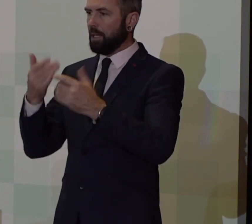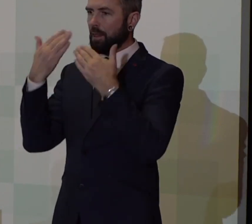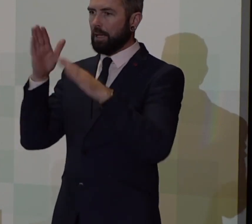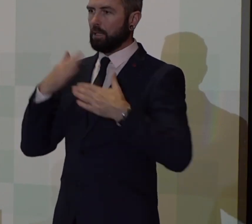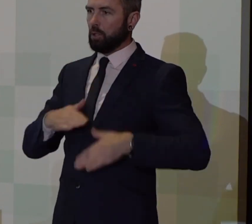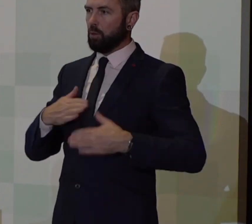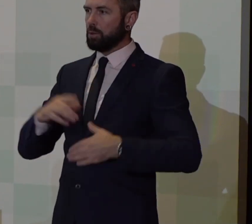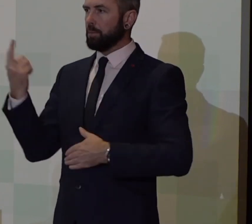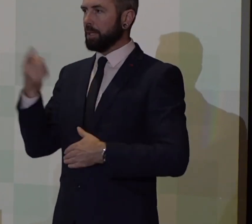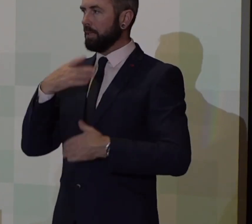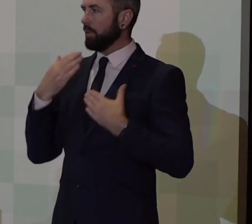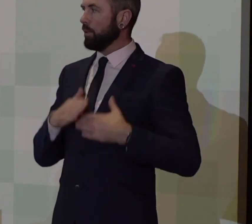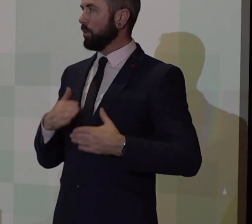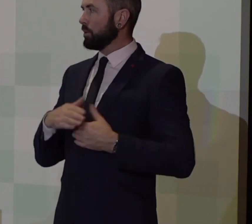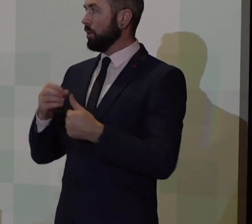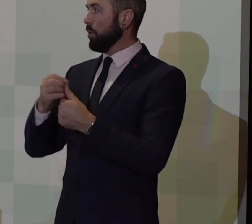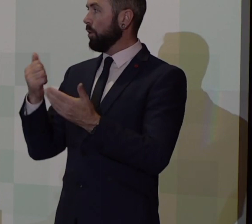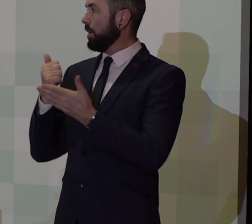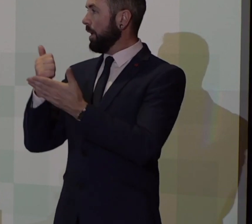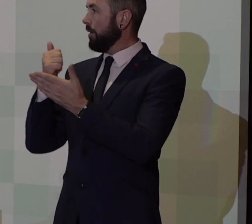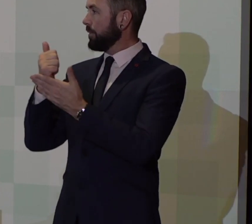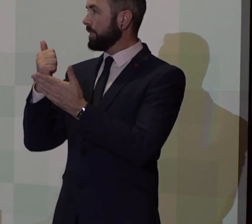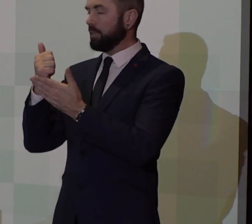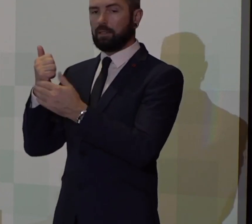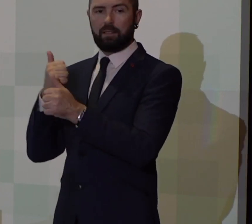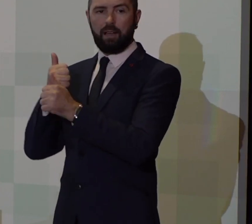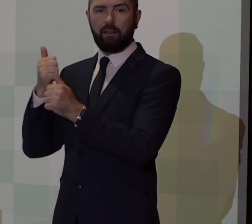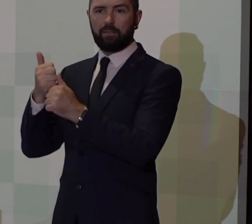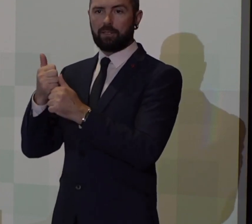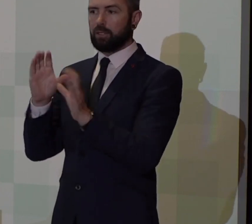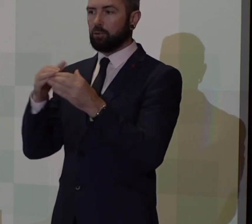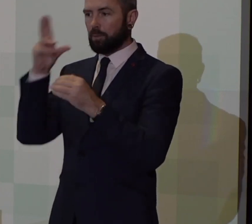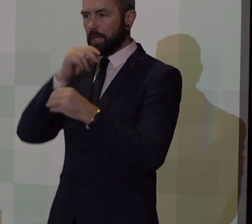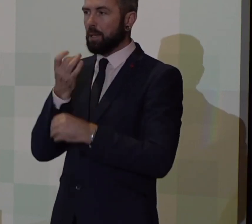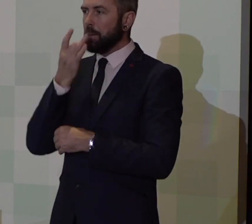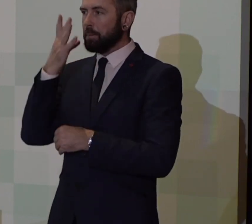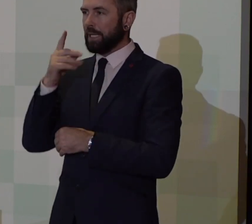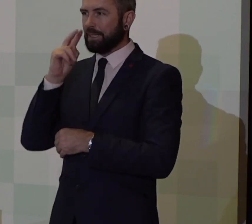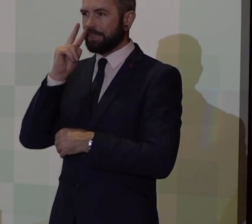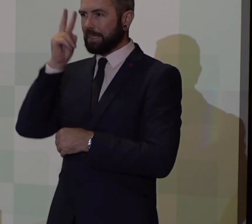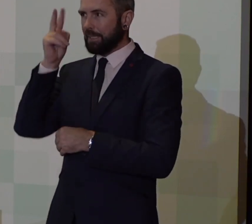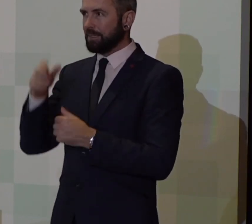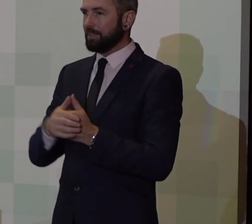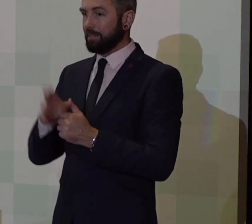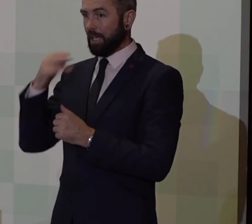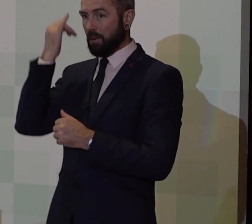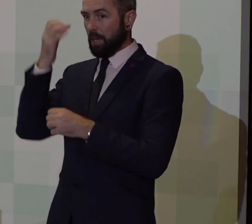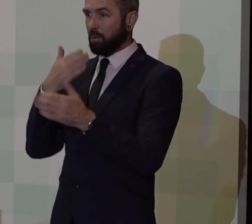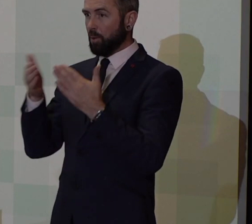Clothes. There's another advocacy, a group called Pink Stinks. You can imagine what they are